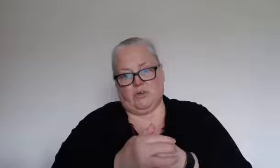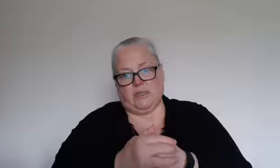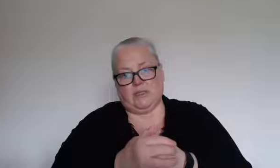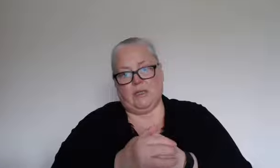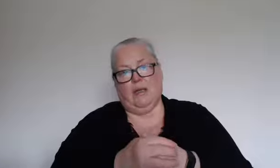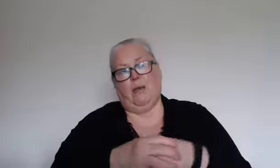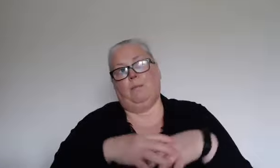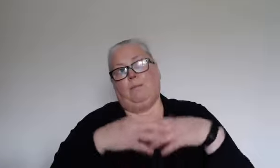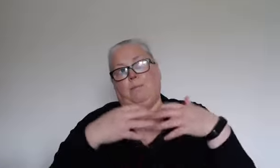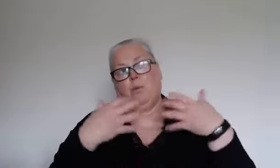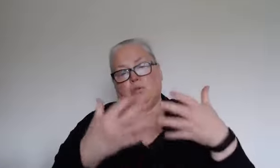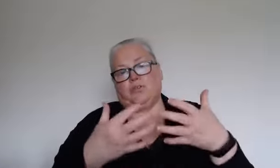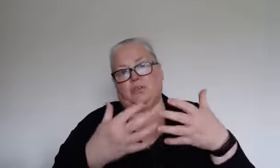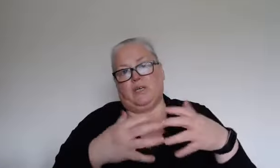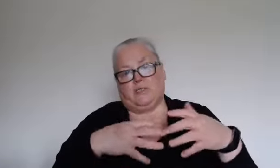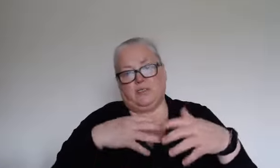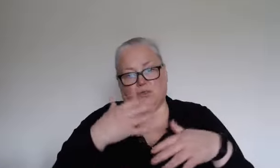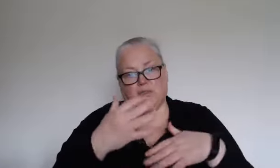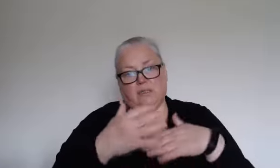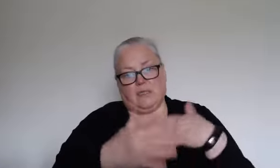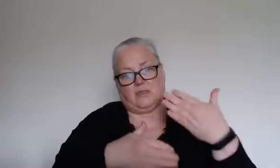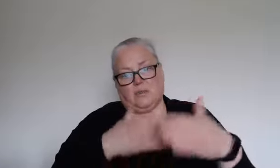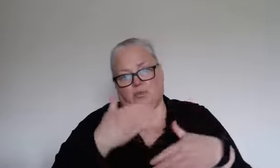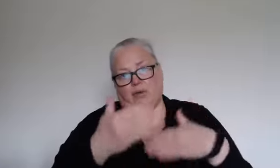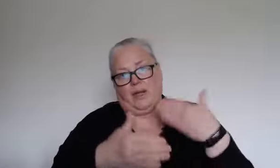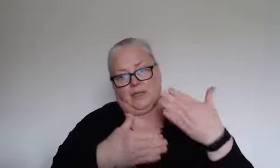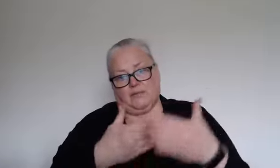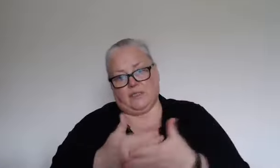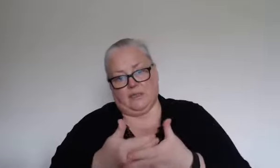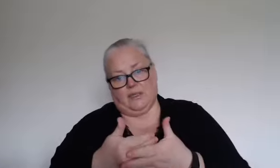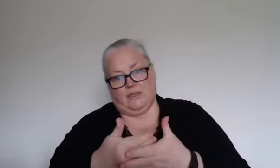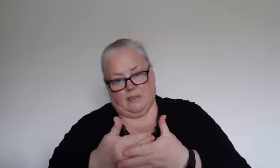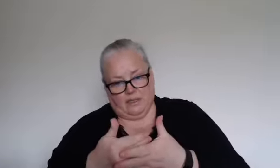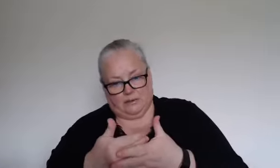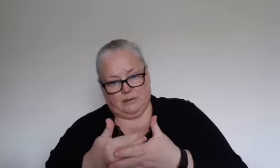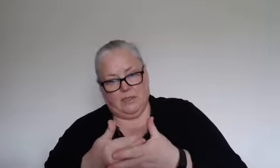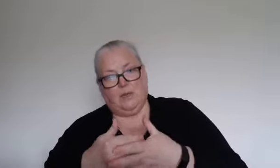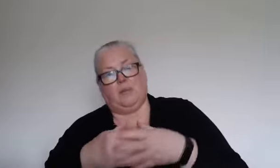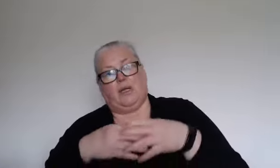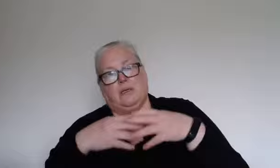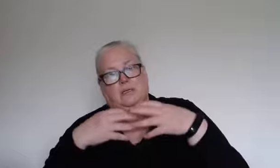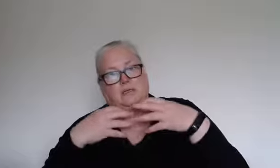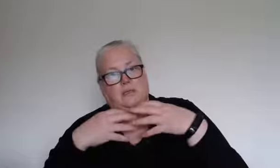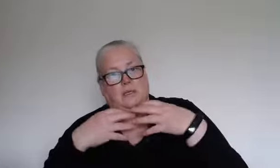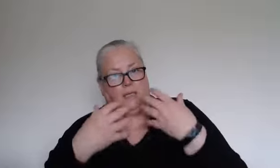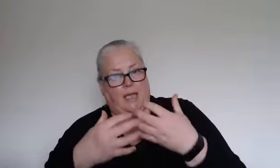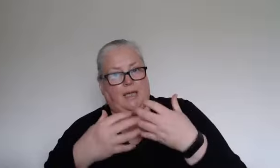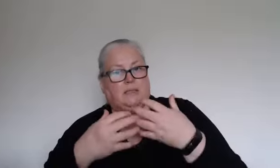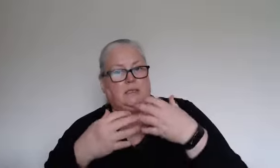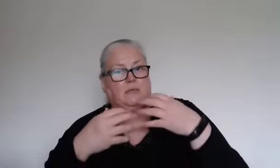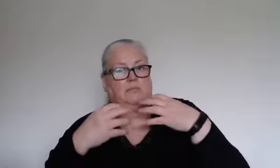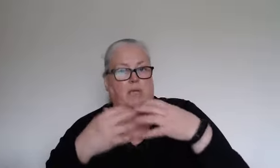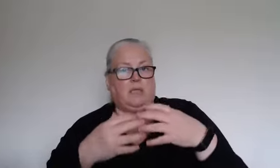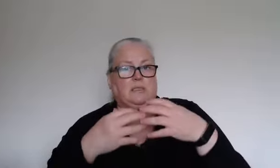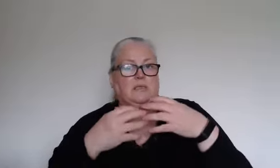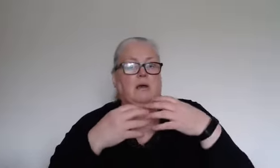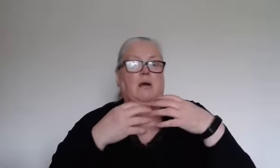stress. But it does set us up for a negative cycle, because in the end it makes